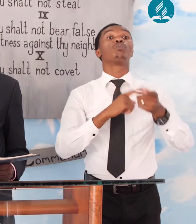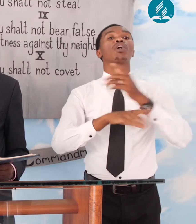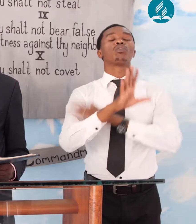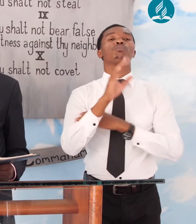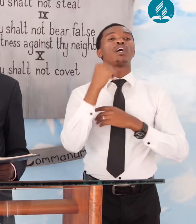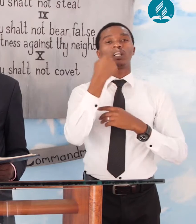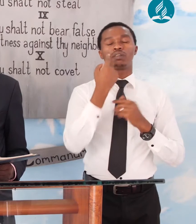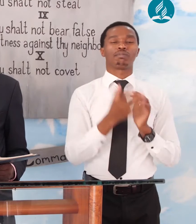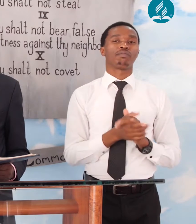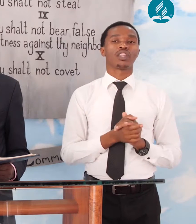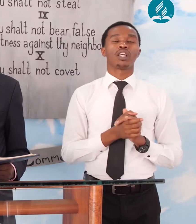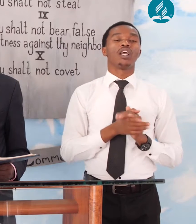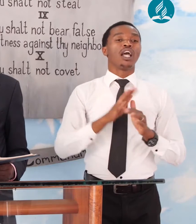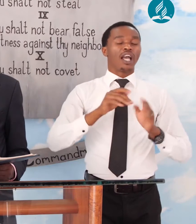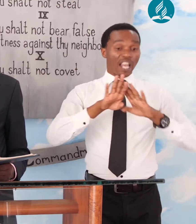Hepfo aravuga ngo